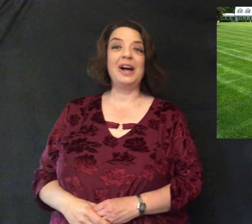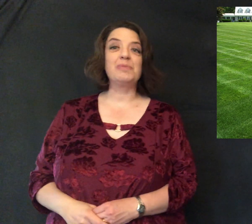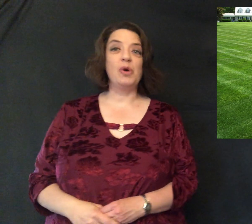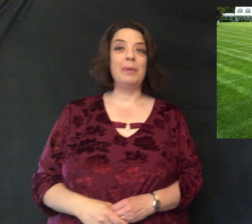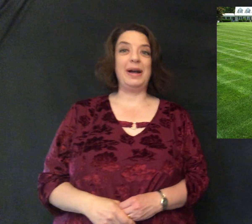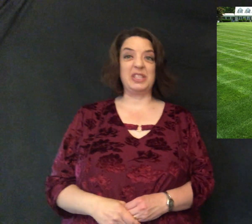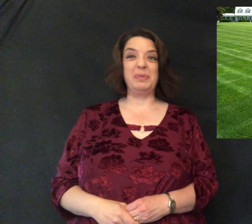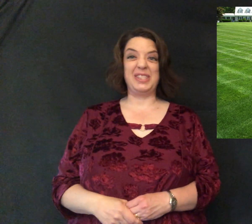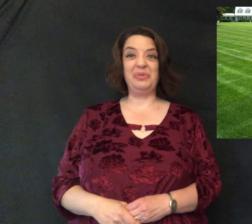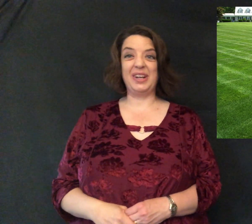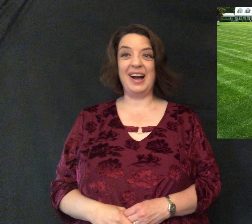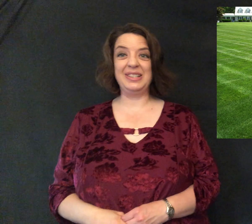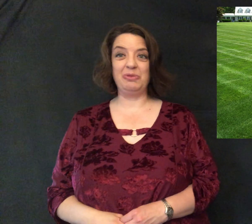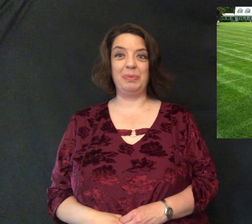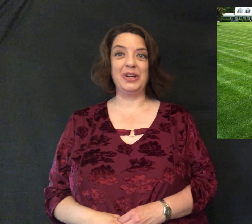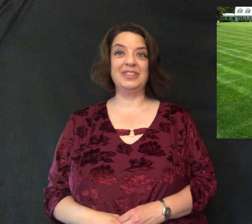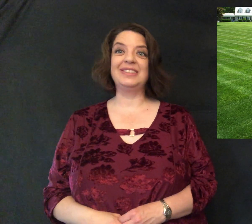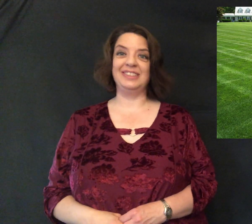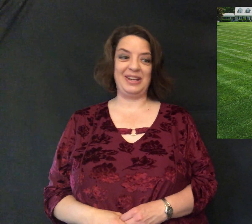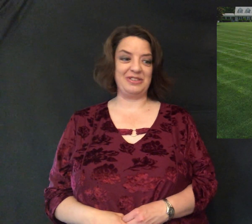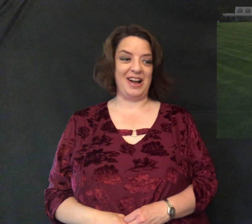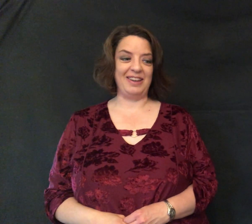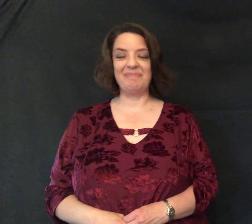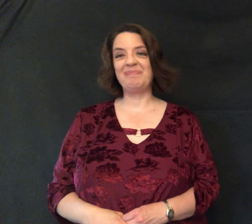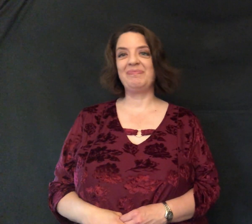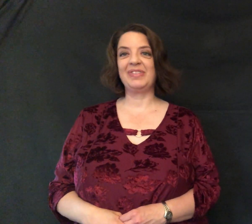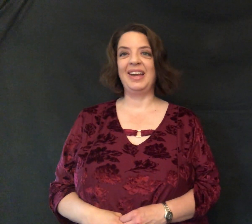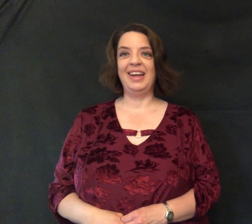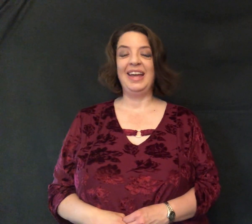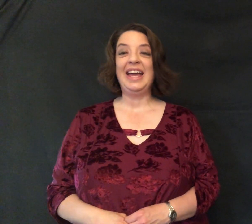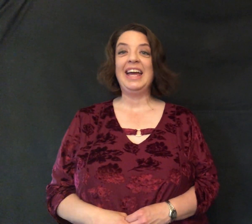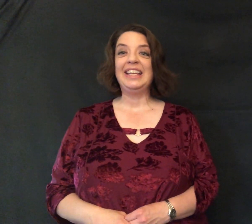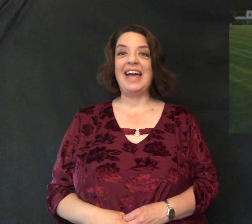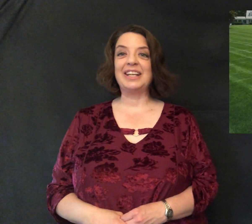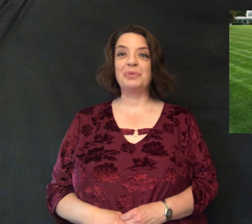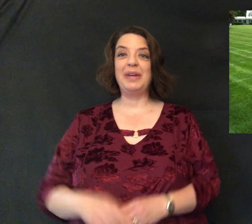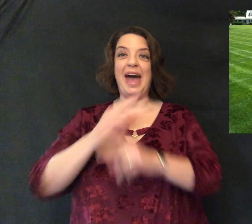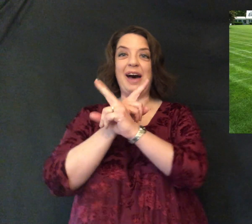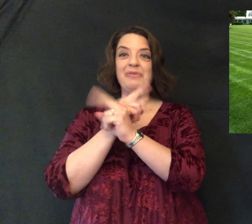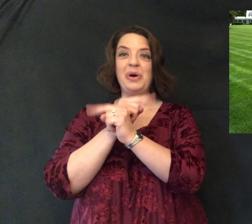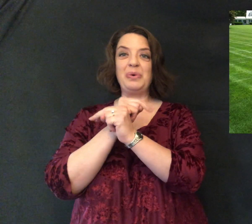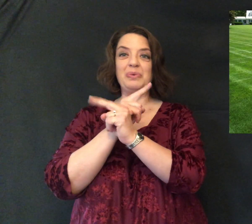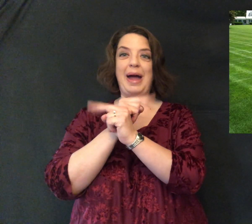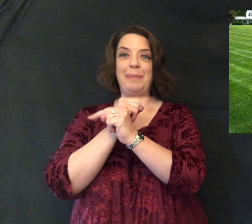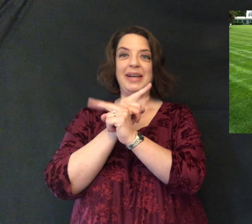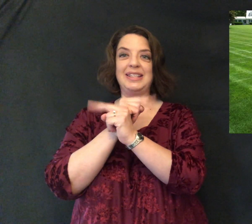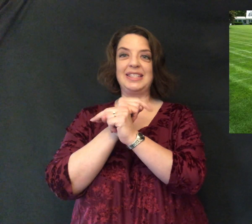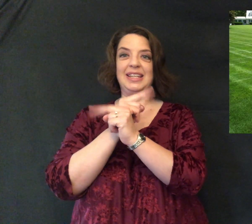more about specific kinds of birds later on. Next, we have rabbit.